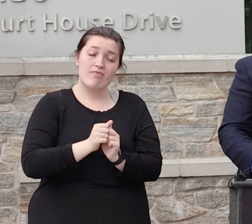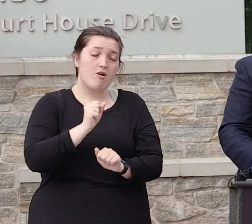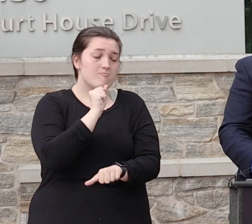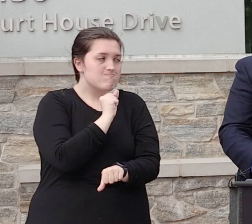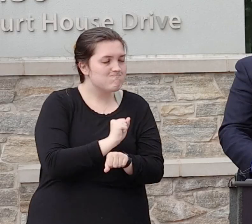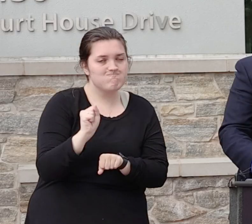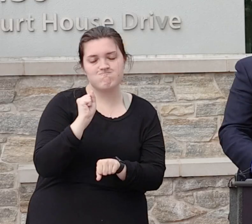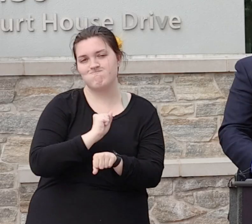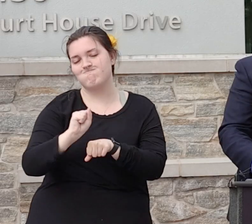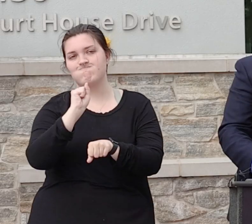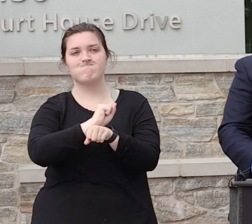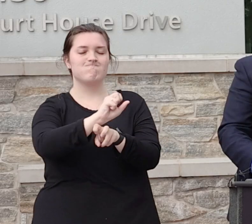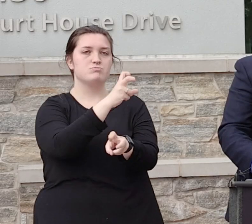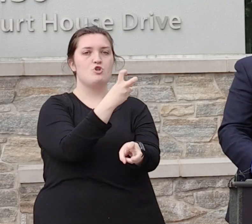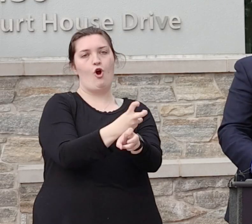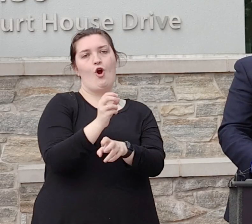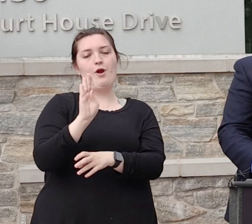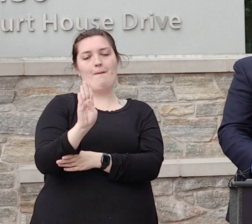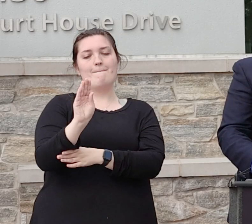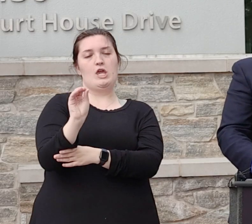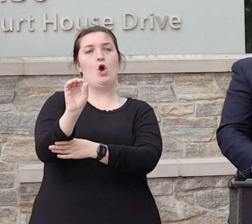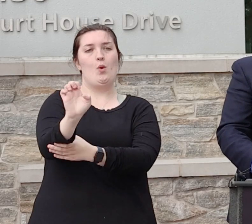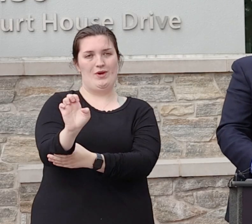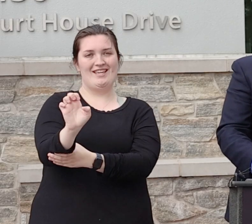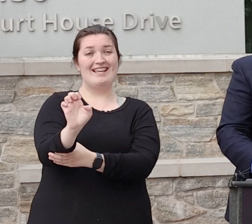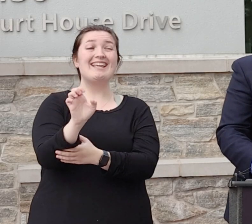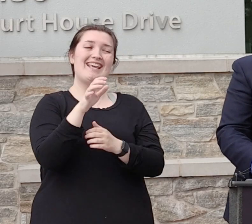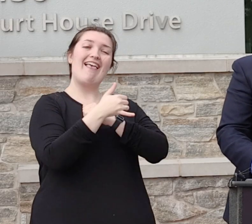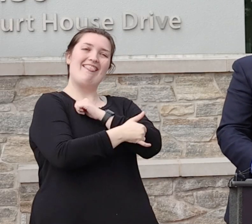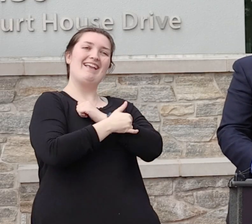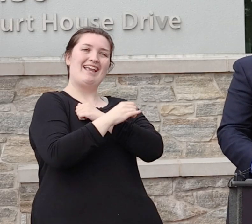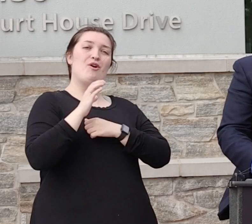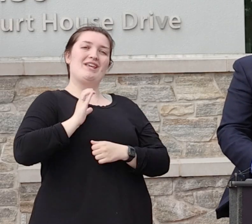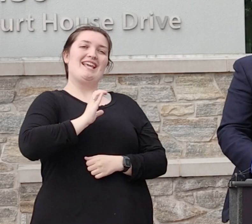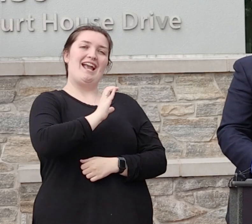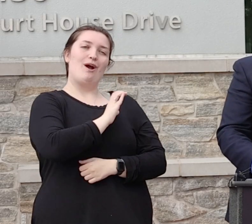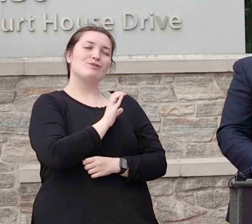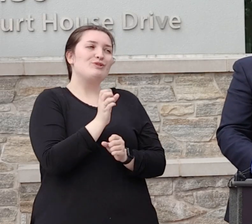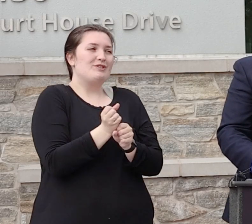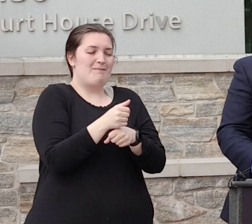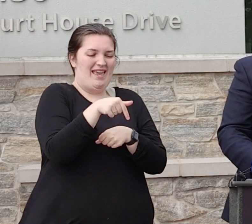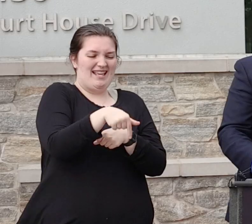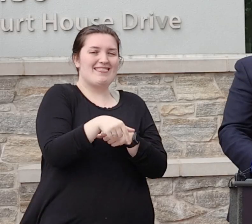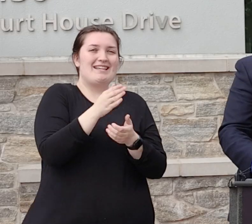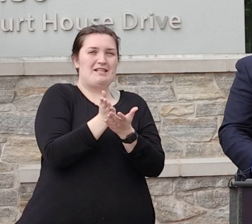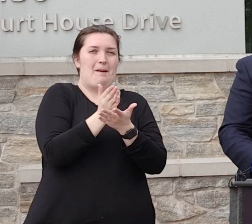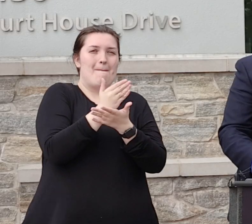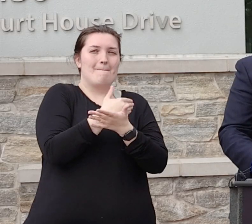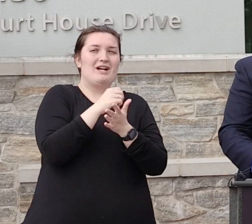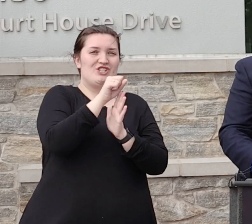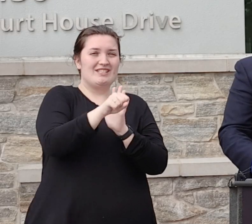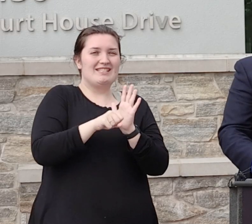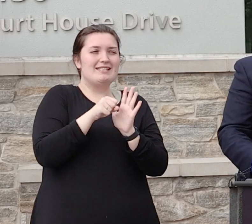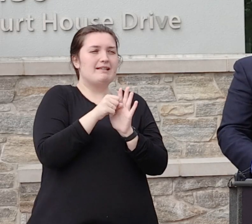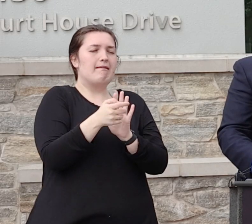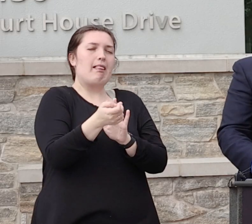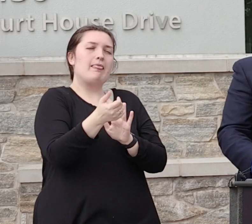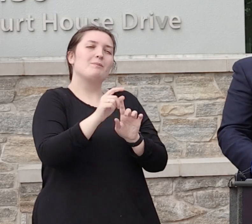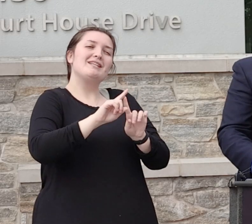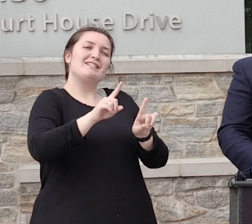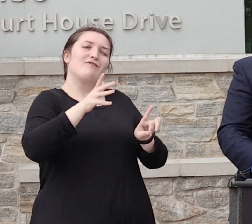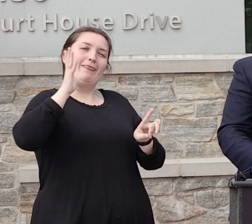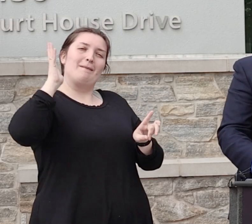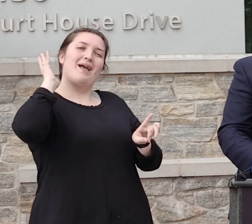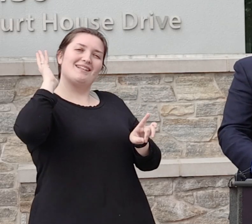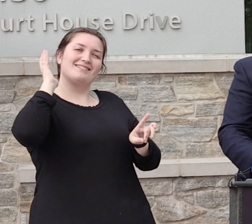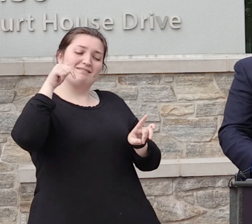dedicated Board of Education and County Council to make this budget season a little different, than the ones in recent past. A